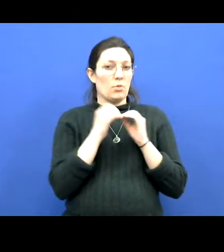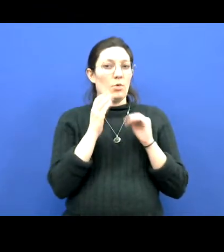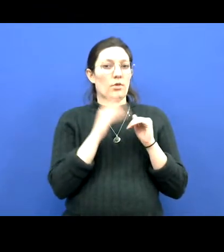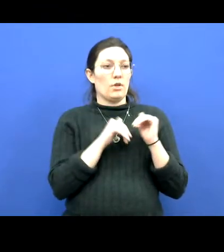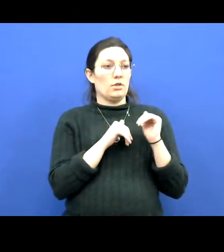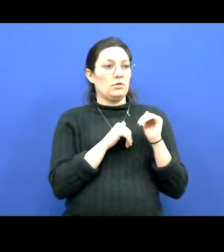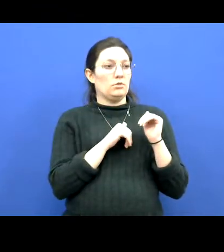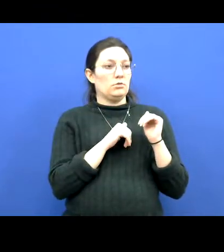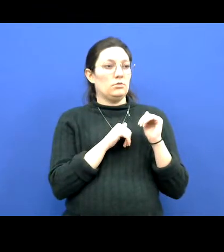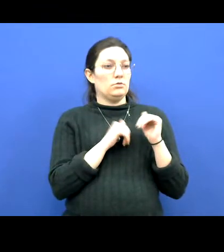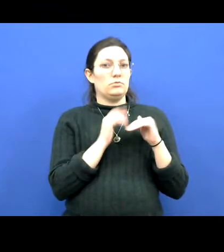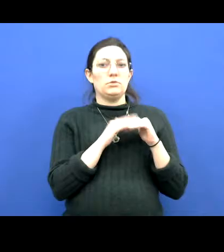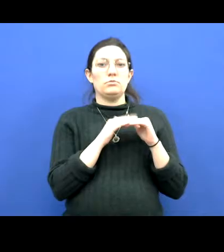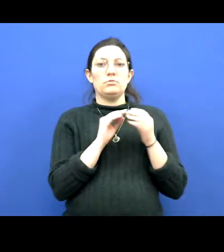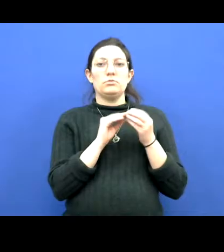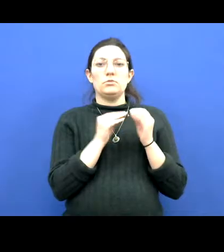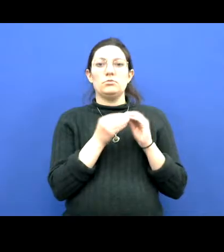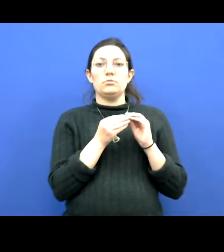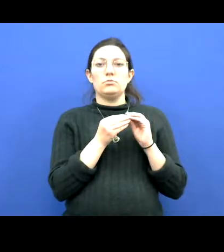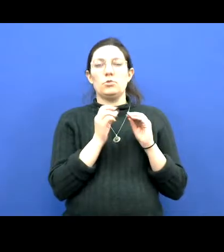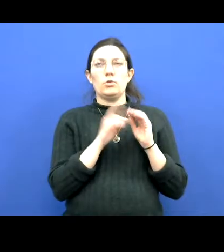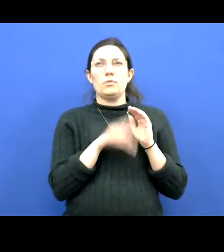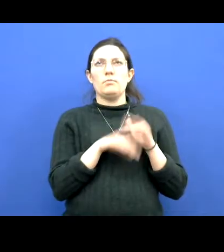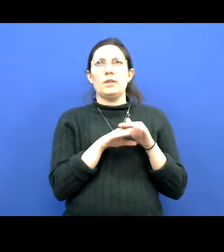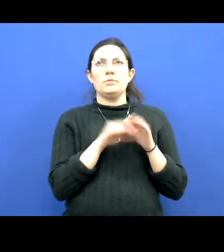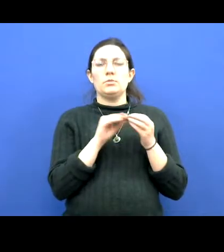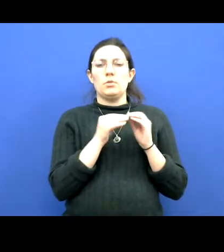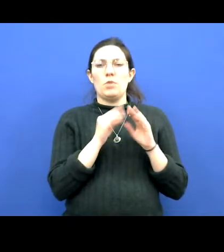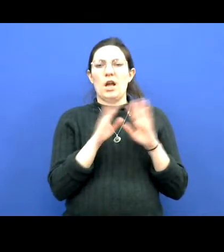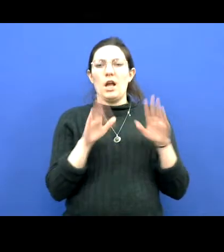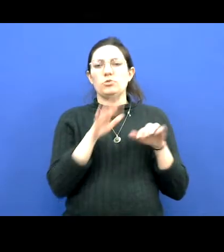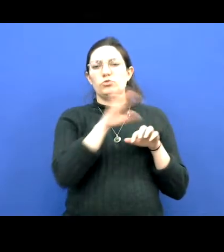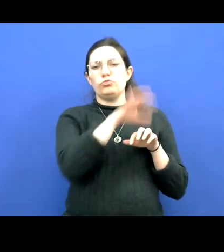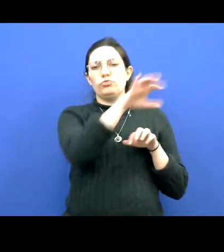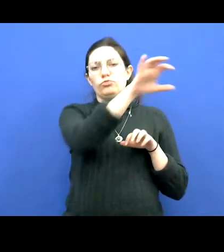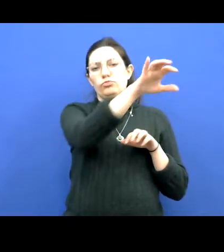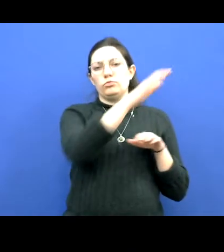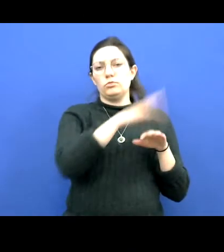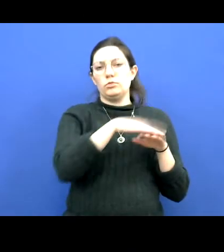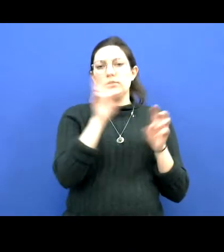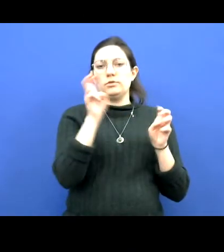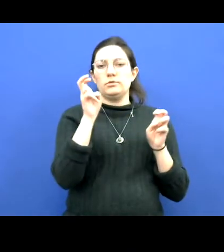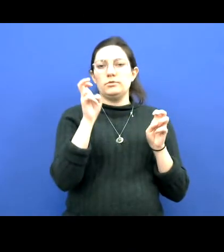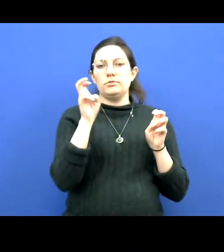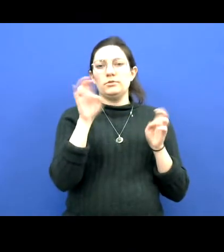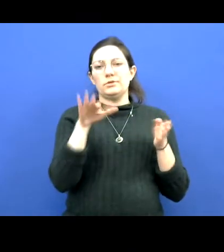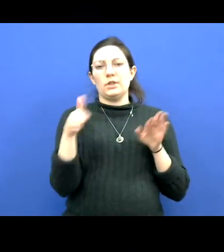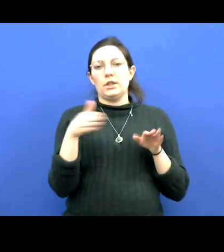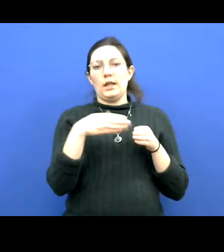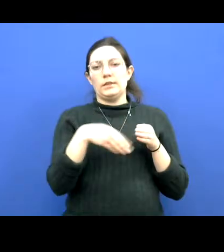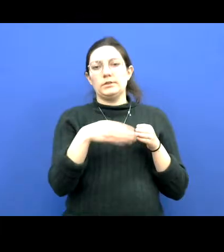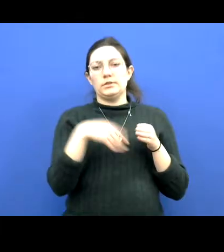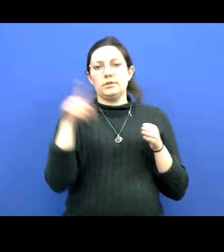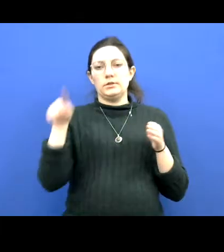the minimum number of or maximum number of homes that can be on a dead-end street under New York State fire protection laws.